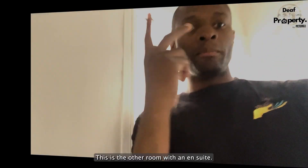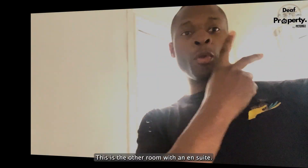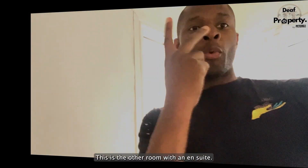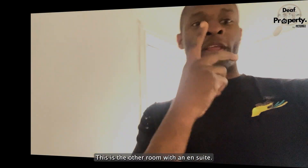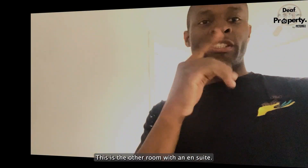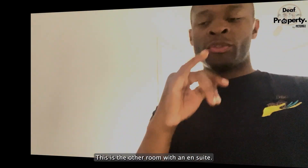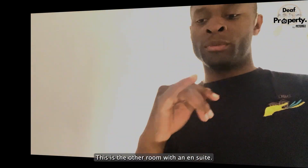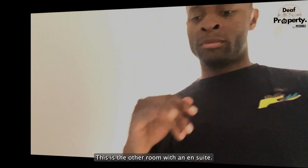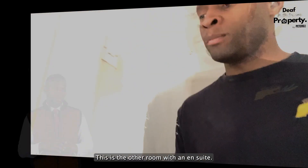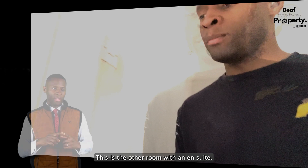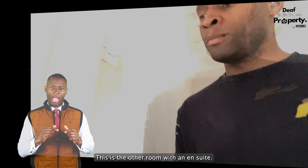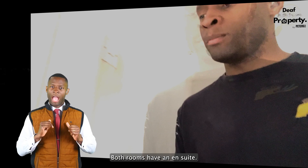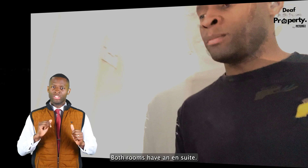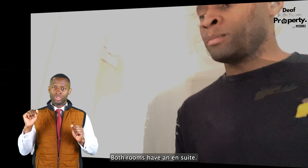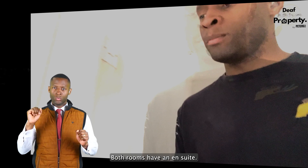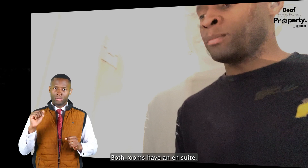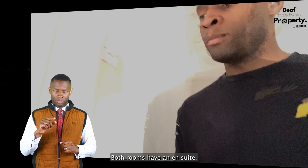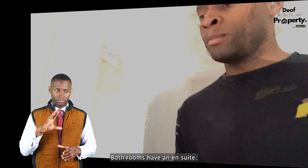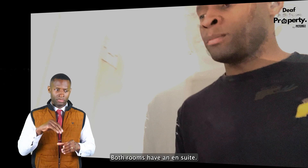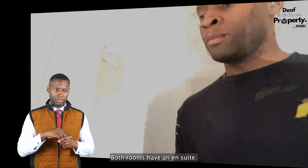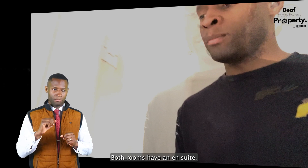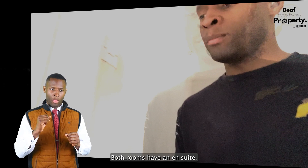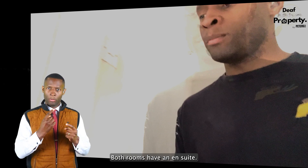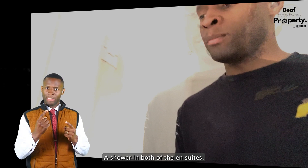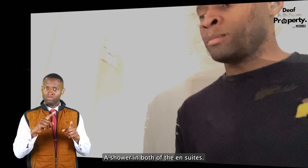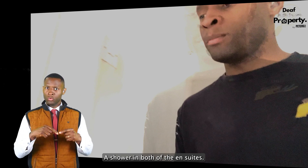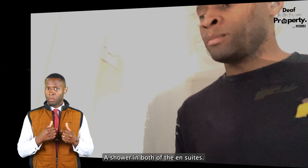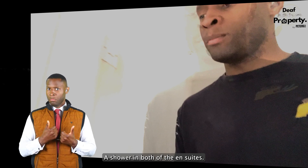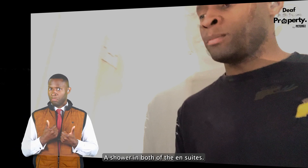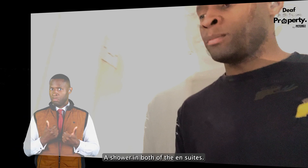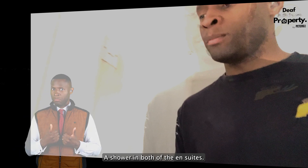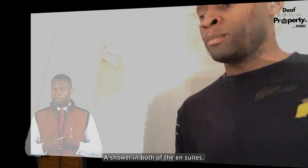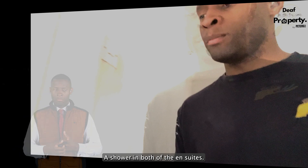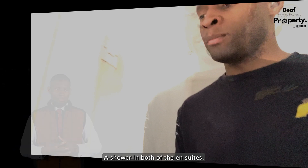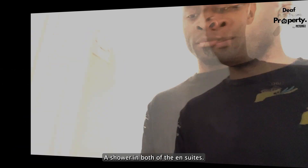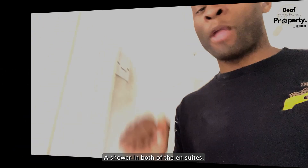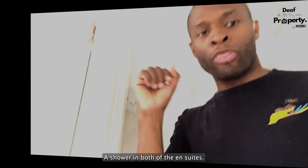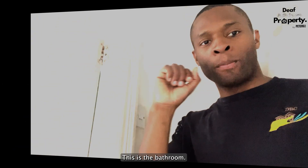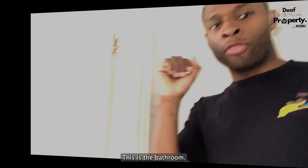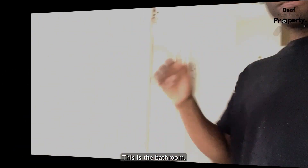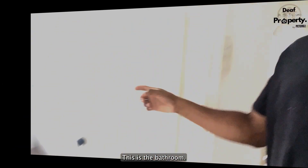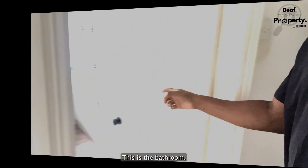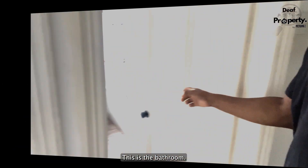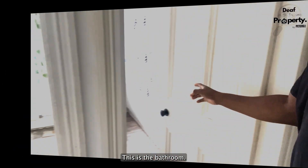This is the other room with an ensuite. Both rooms have an ensuite. A shower in both of the ensuites. This is the bathroom.